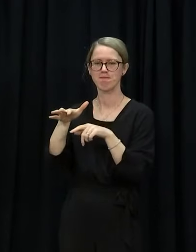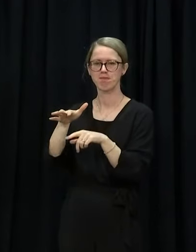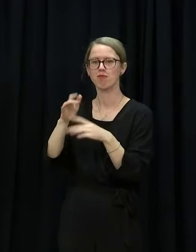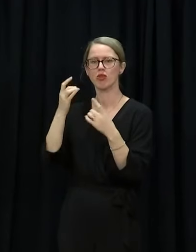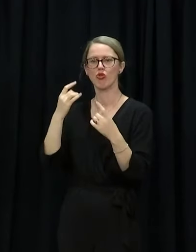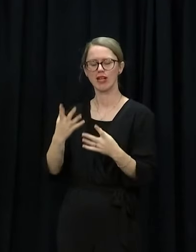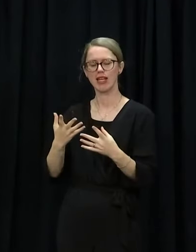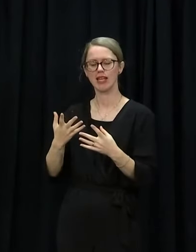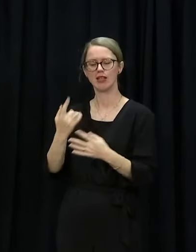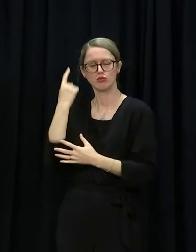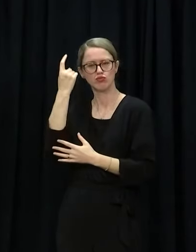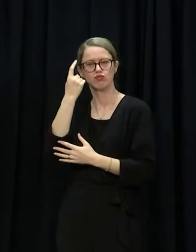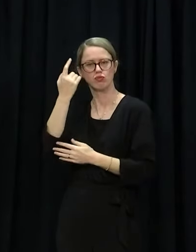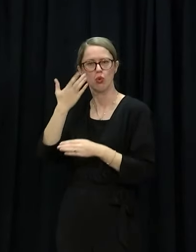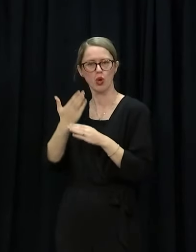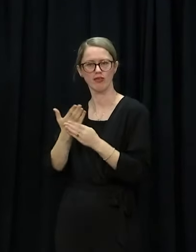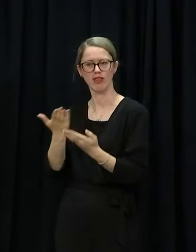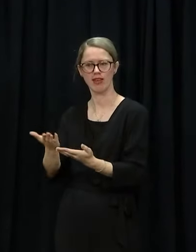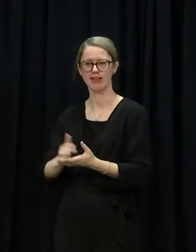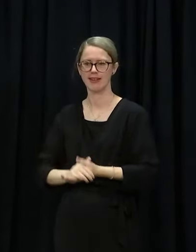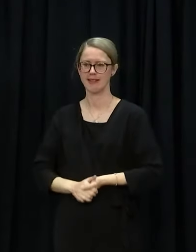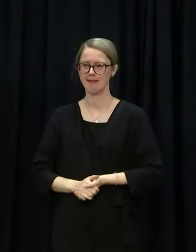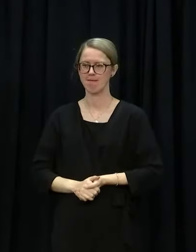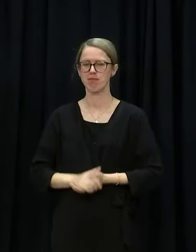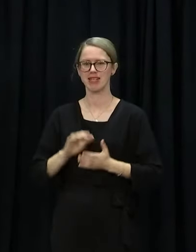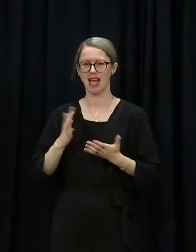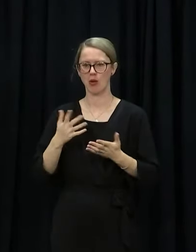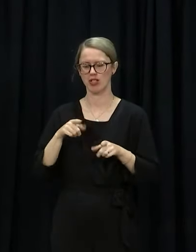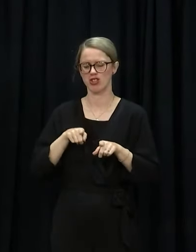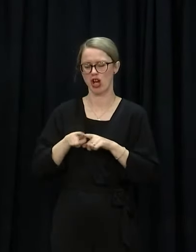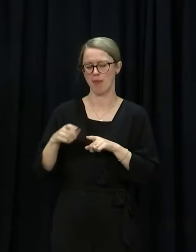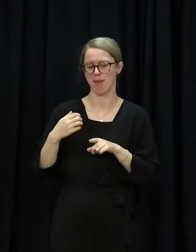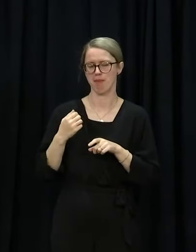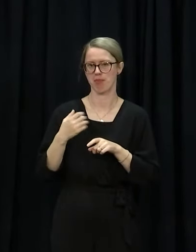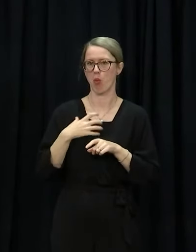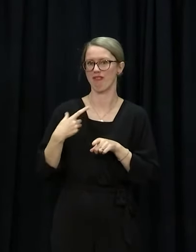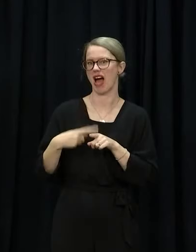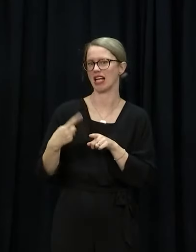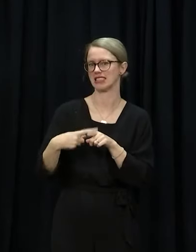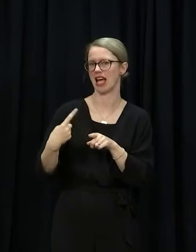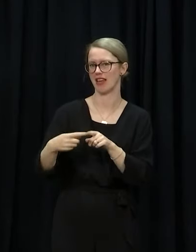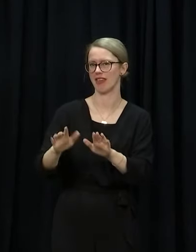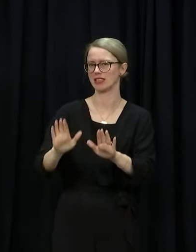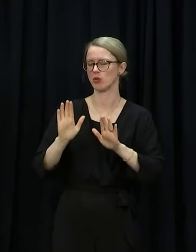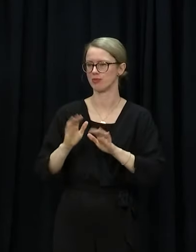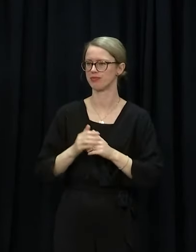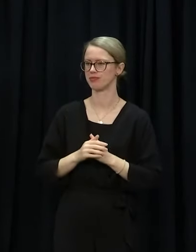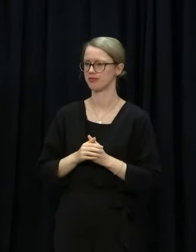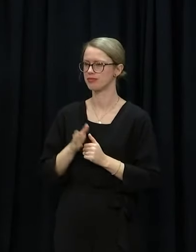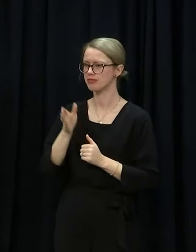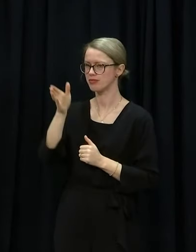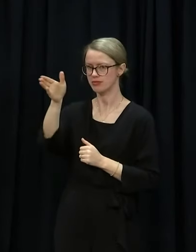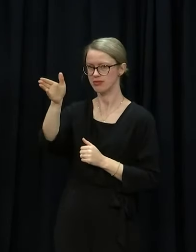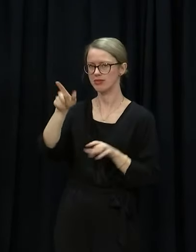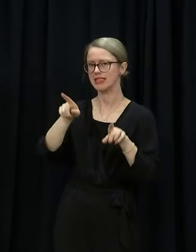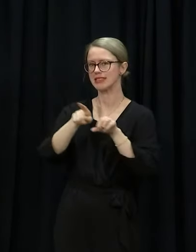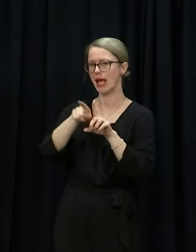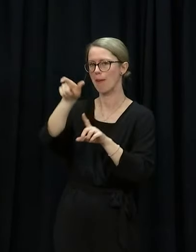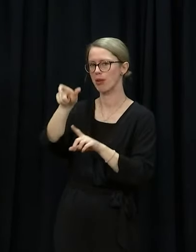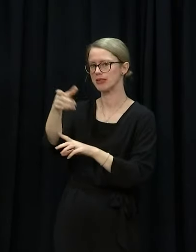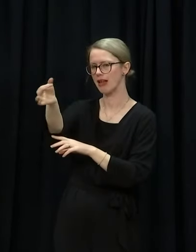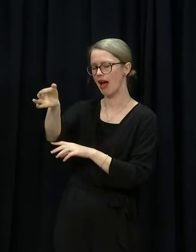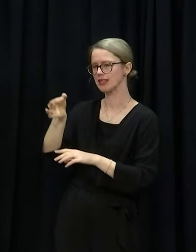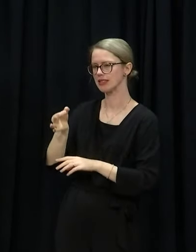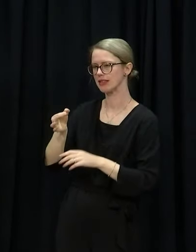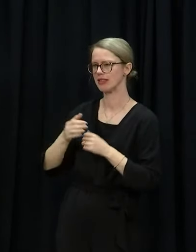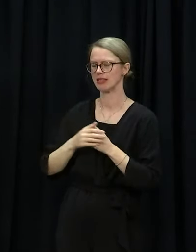still continue, we had been working through. Now we're just trying to up the pace of it. I'll let you finish, Jane. Is it disappointing to have so